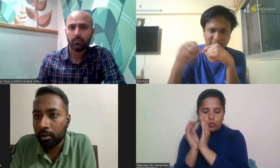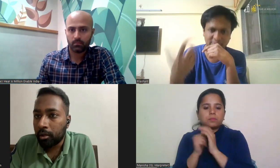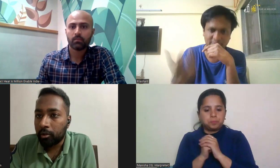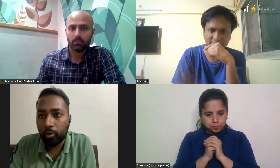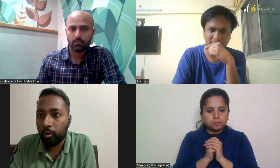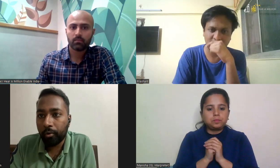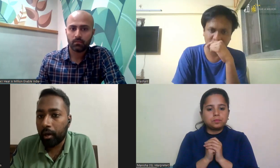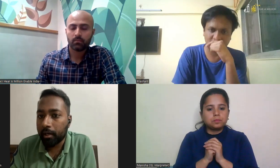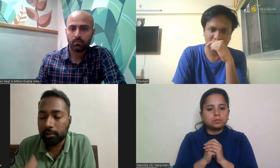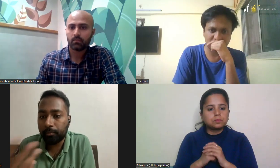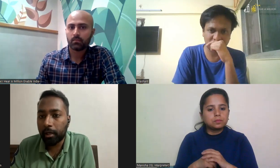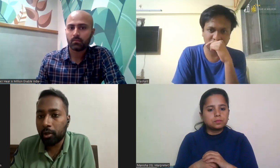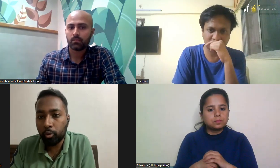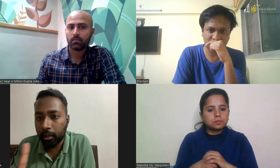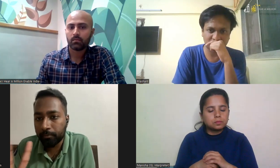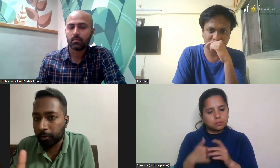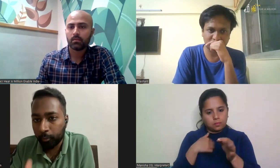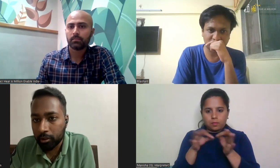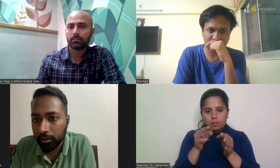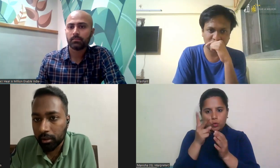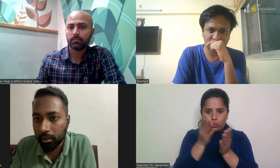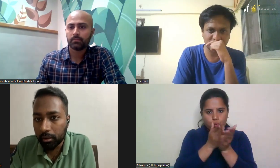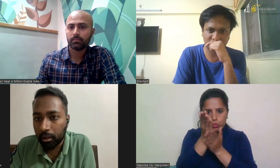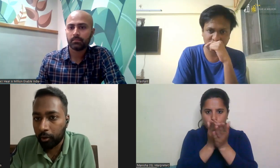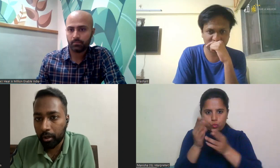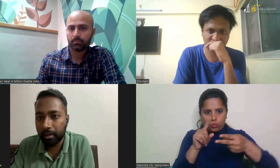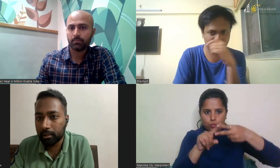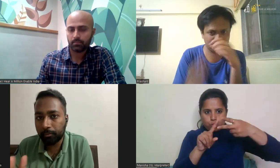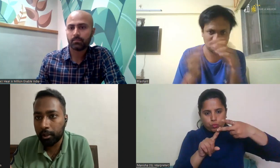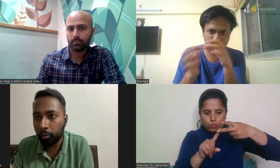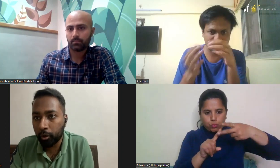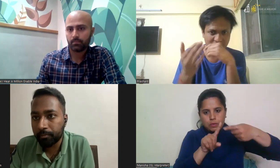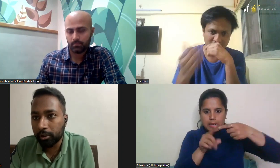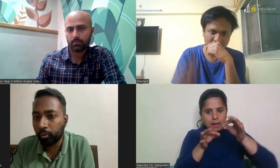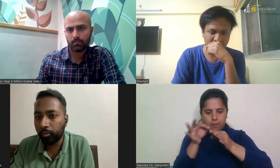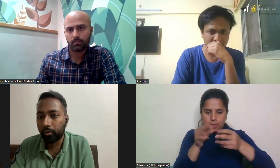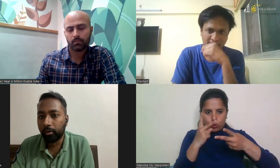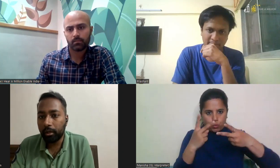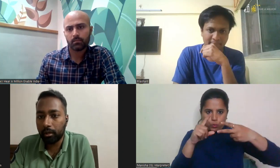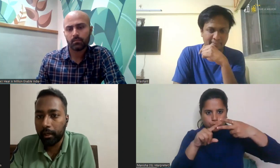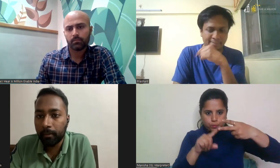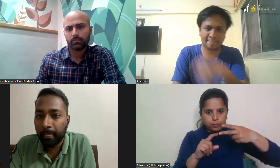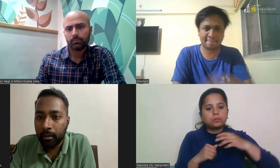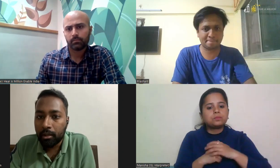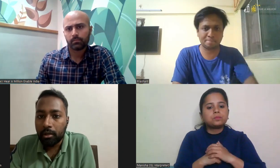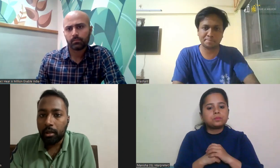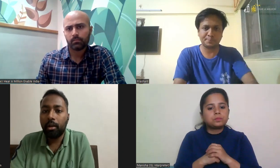right? So I explained two types of policy. Now I will explain two types,